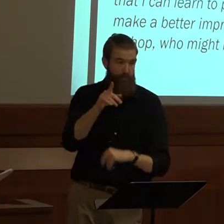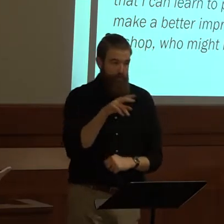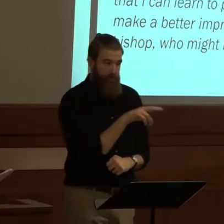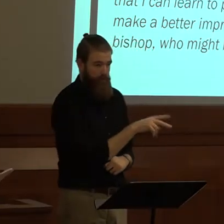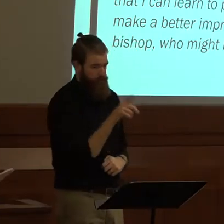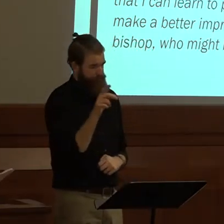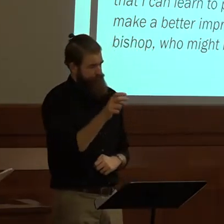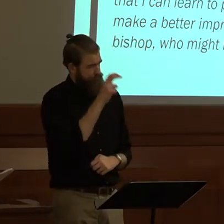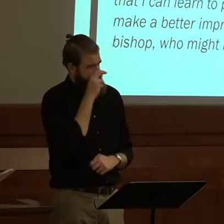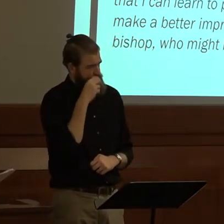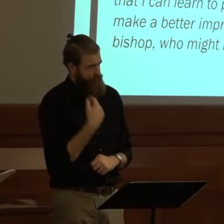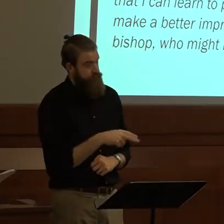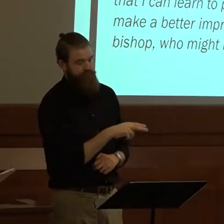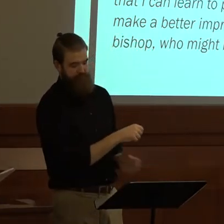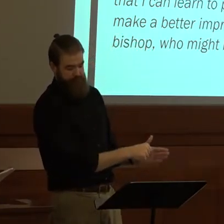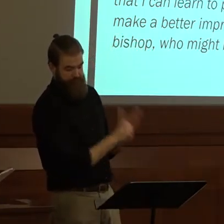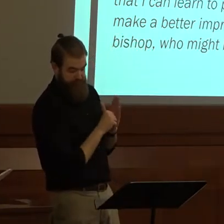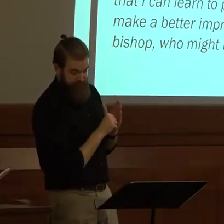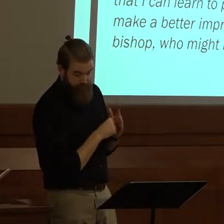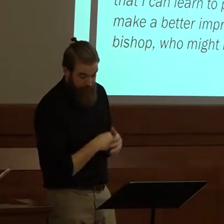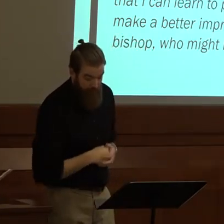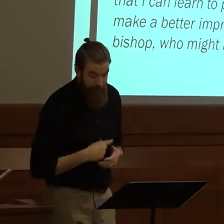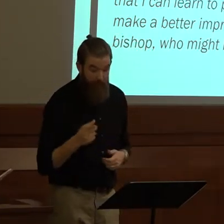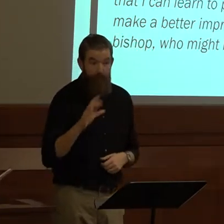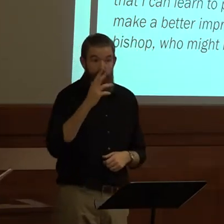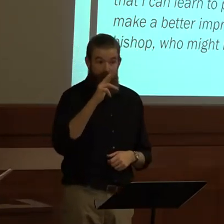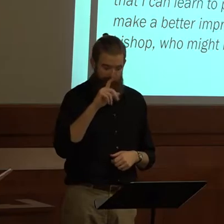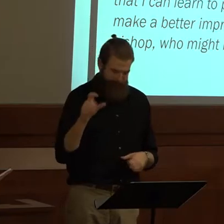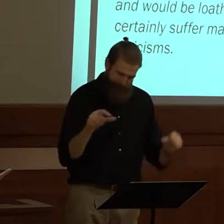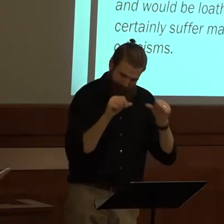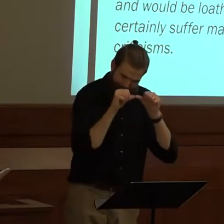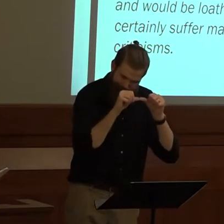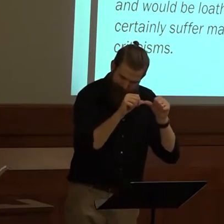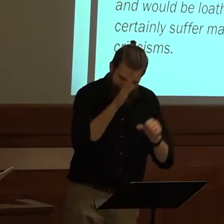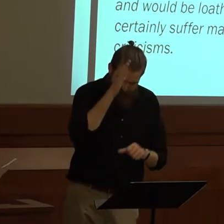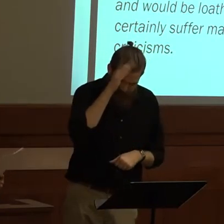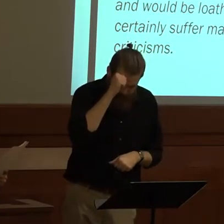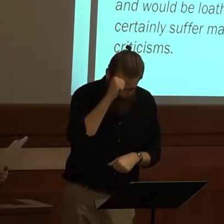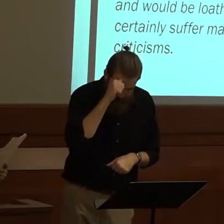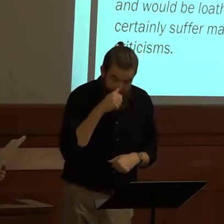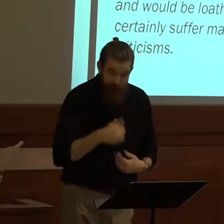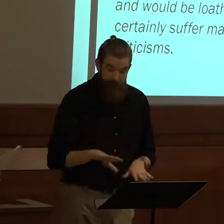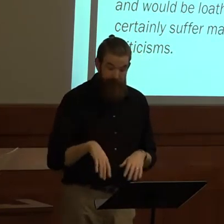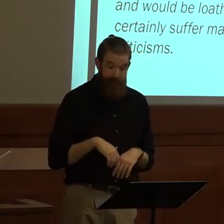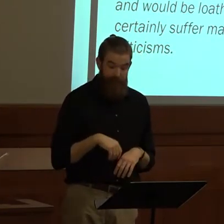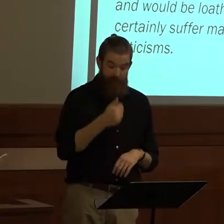priesthood, so that he reversed his earlier desire not to have a cure."